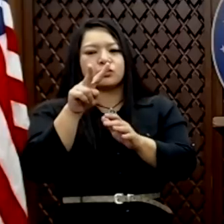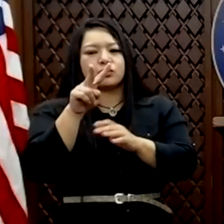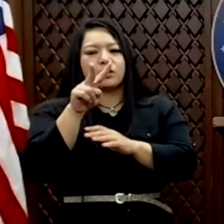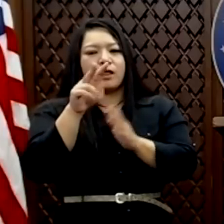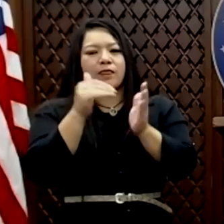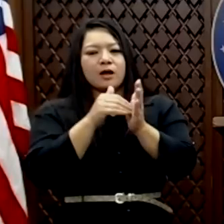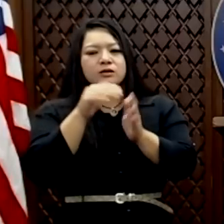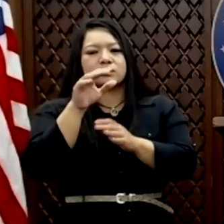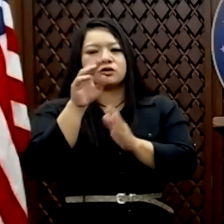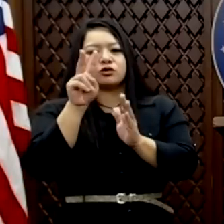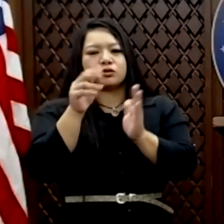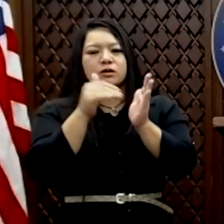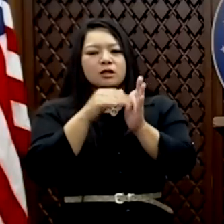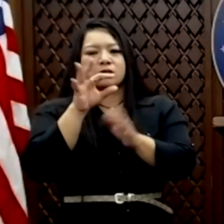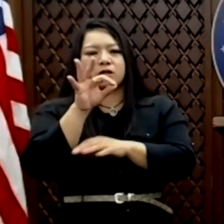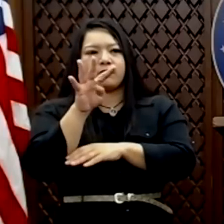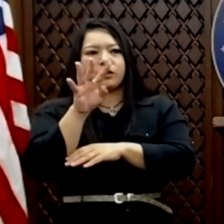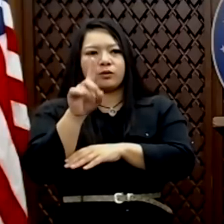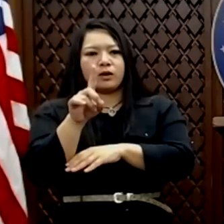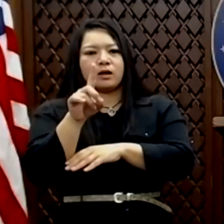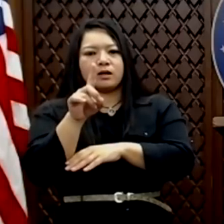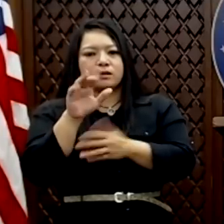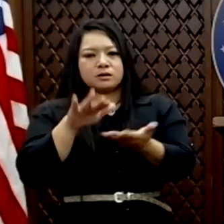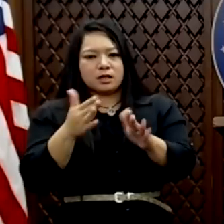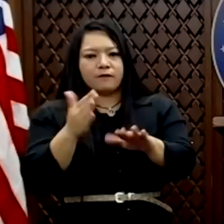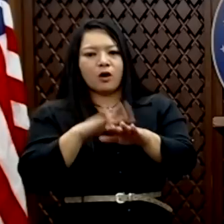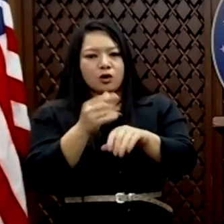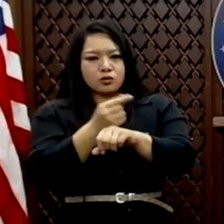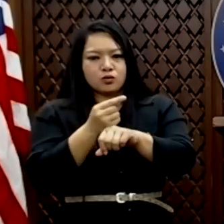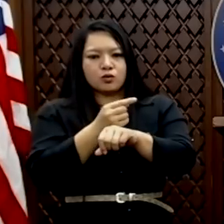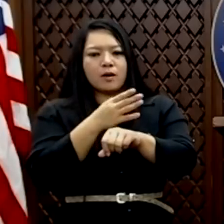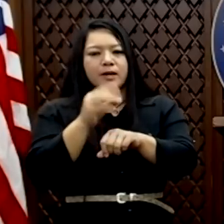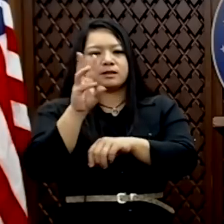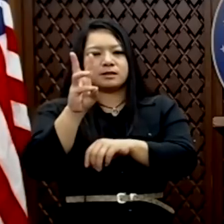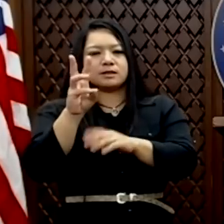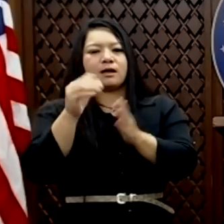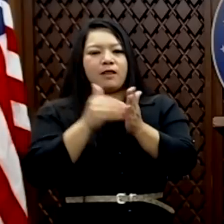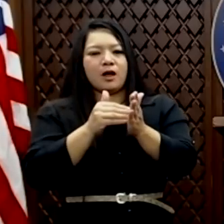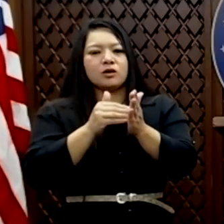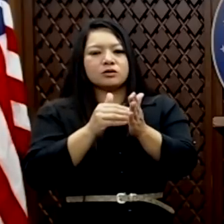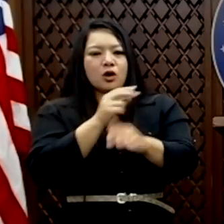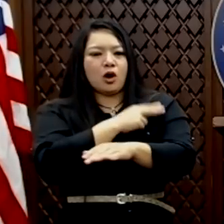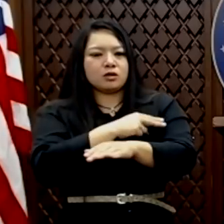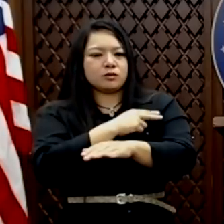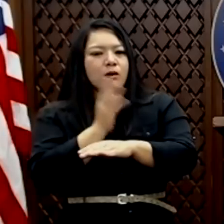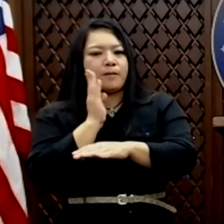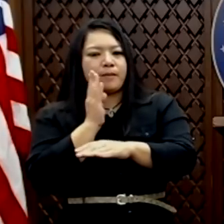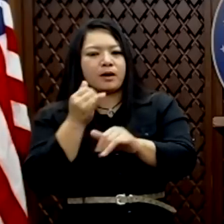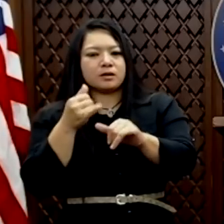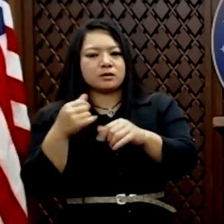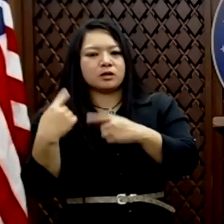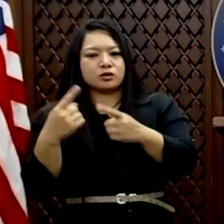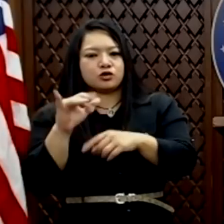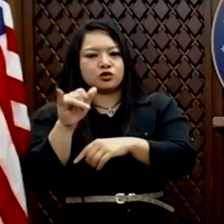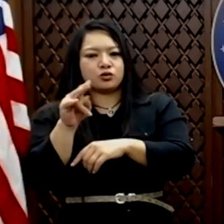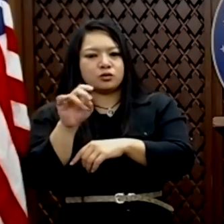2,941 deaths from coronavirus on Guam and over 6,000 hospitalizations by June 7th under the current